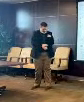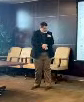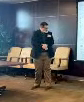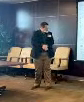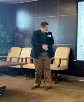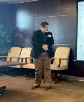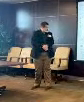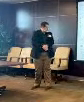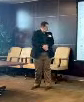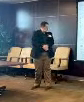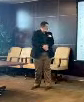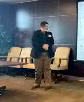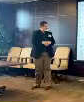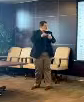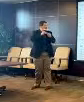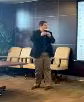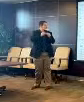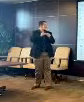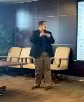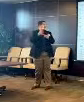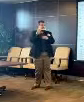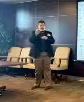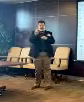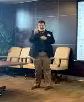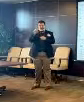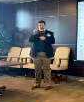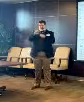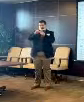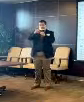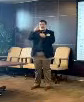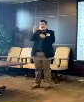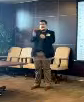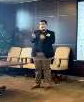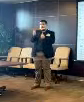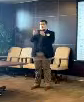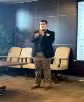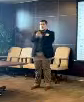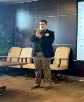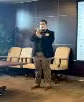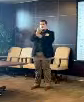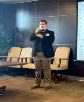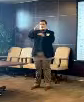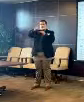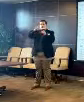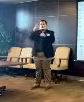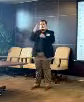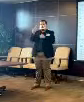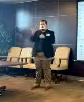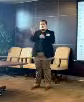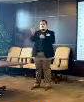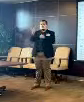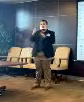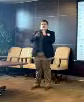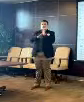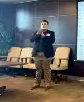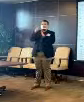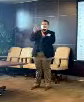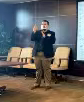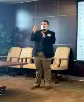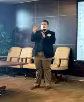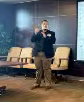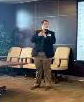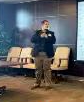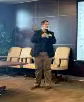And then we look at the census numbers here. We continue to see a faster growth rate than we saw compared to the surge we had last